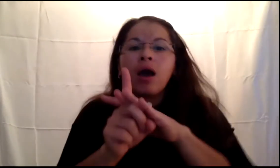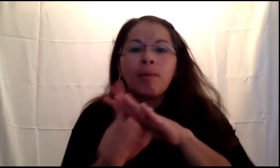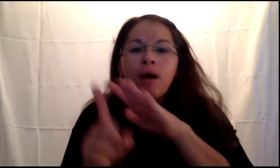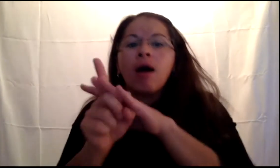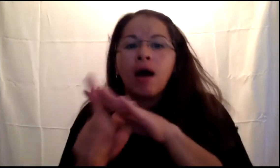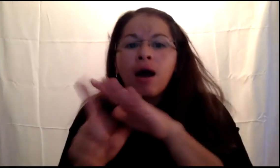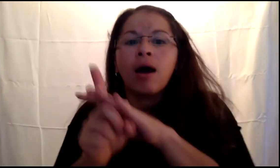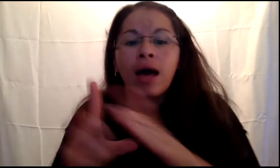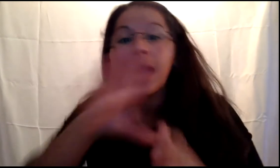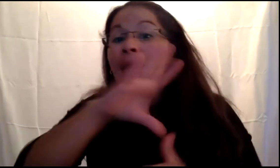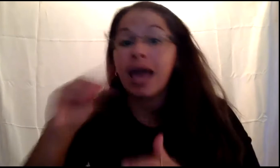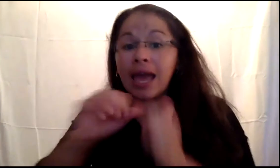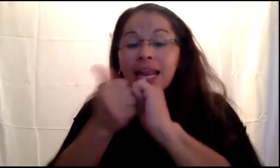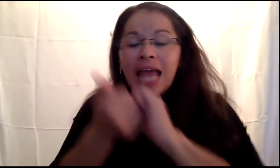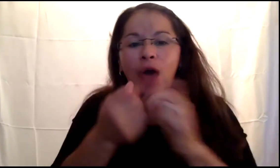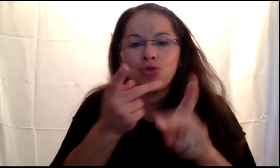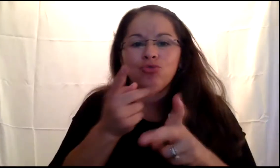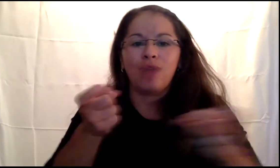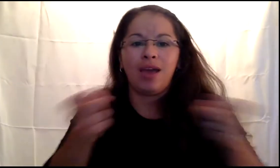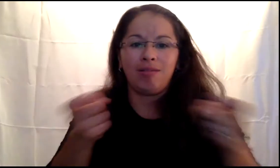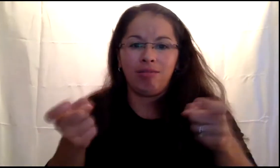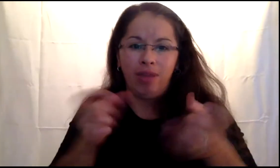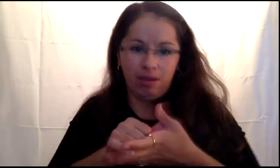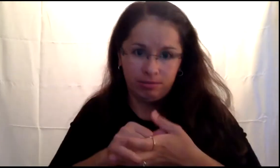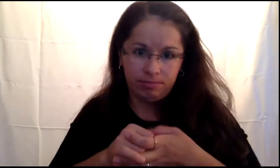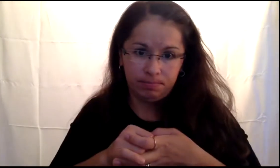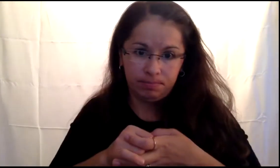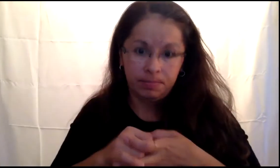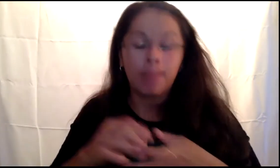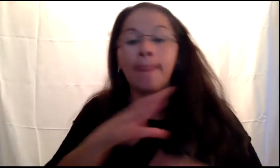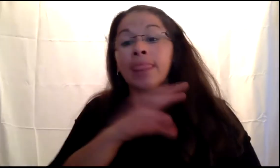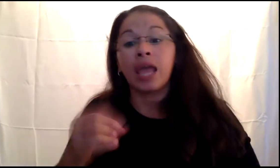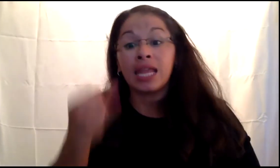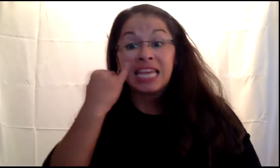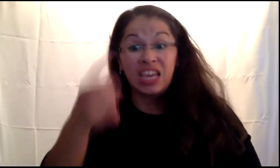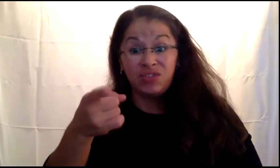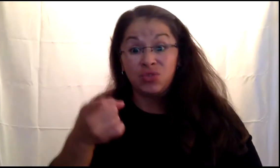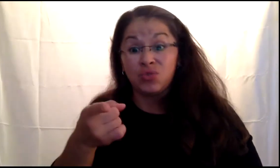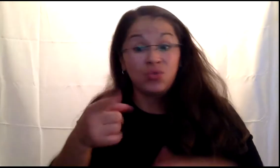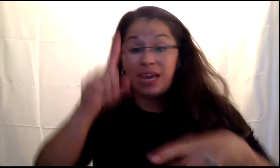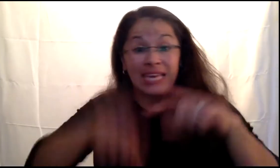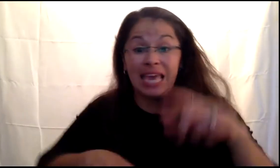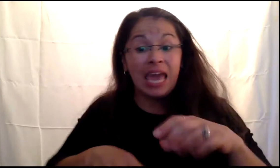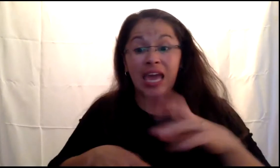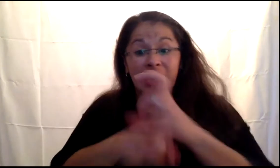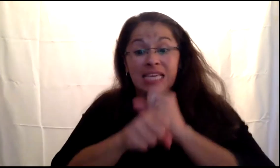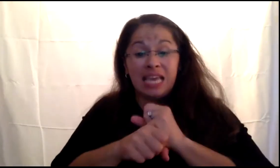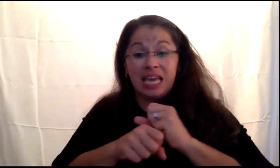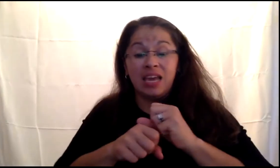some of those have an implication, meaning, well, if I can't have a licensure exam, or if I can't sit to pass a background check,